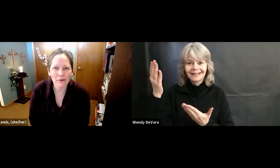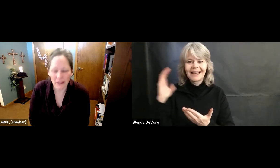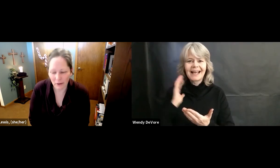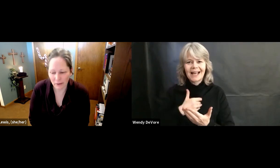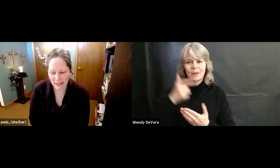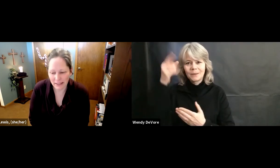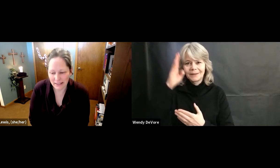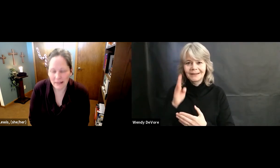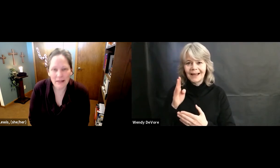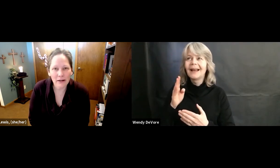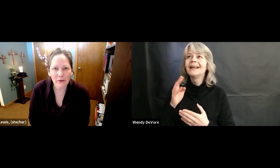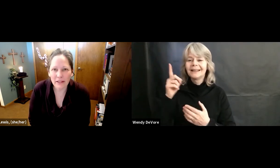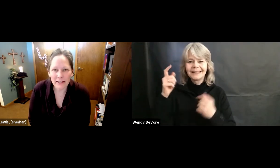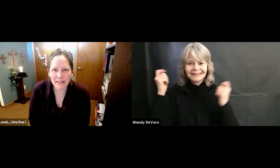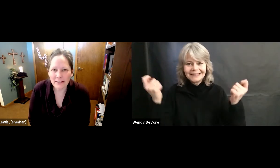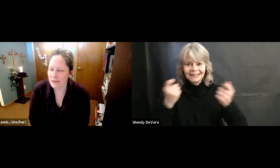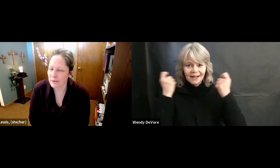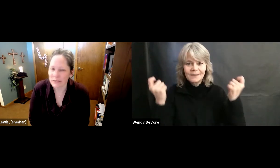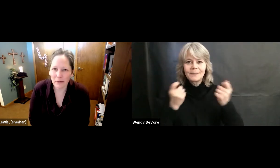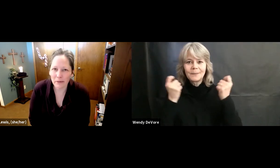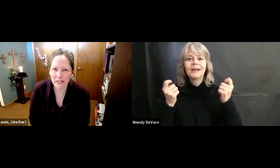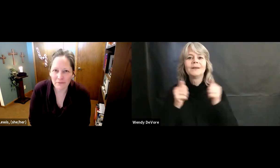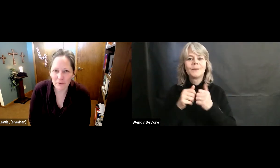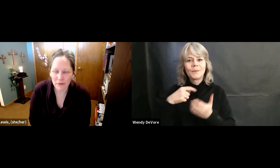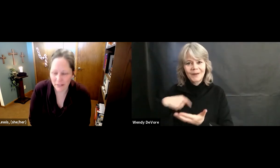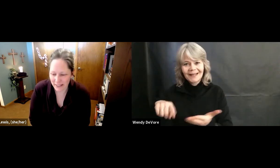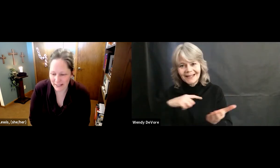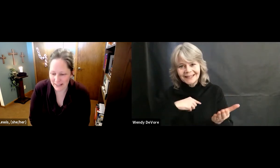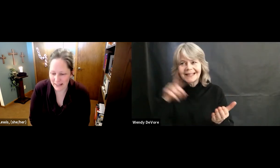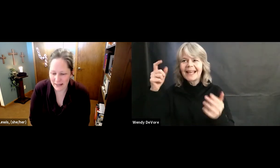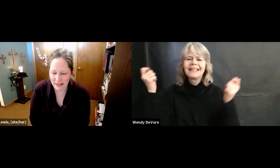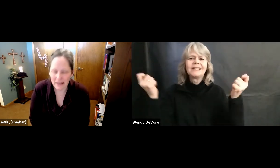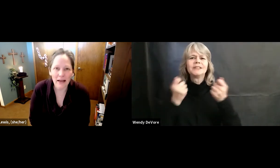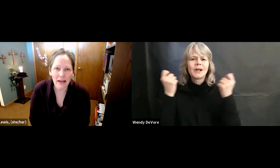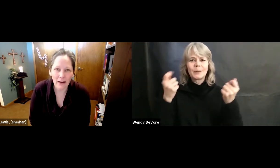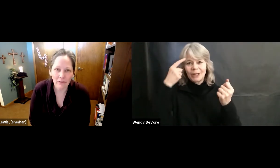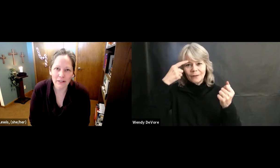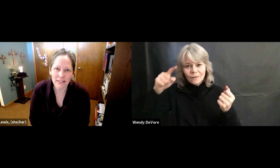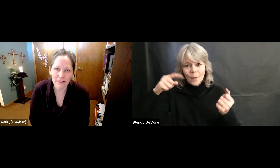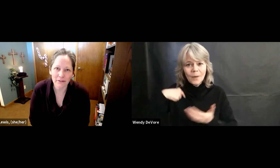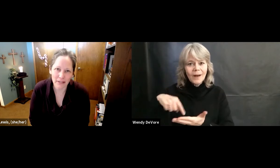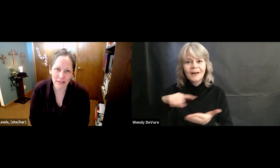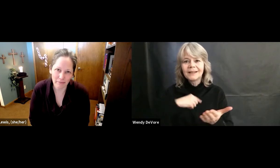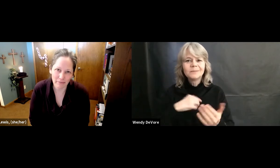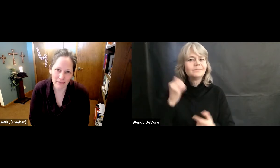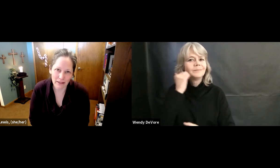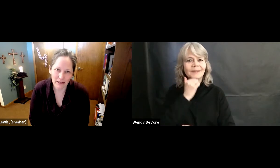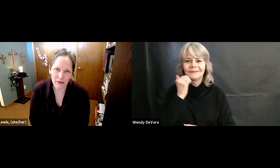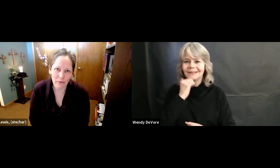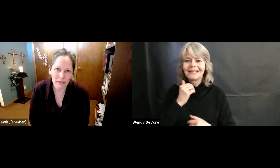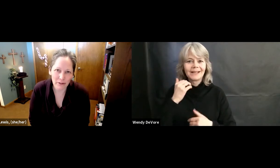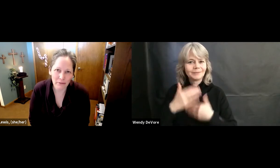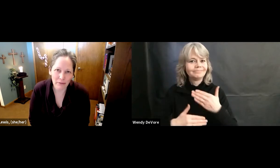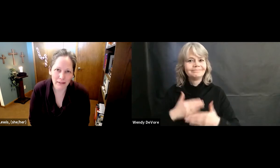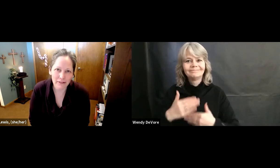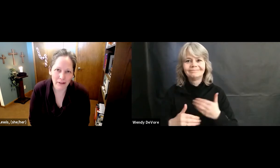who celebrates with us, who celebrates for us every single time